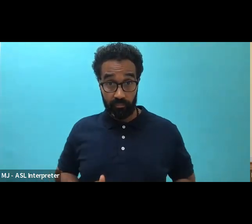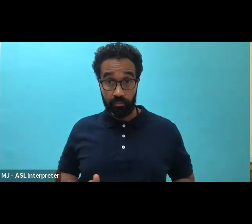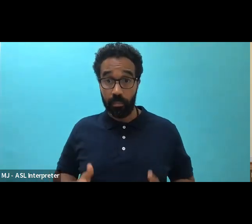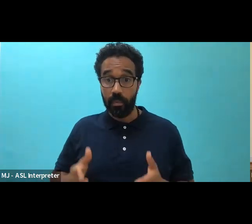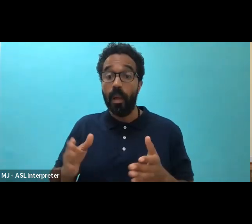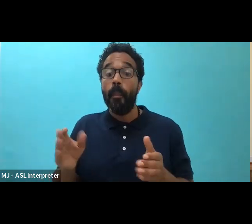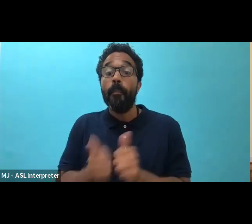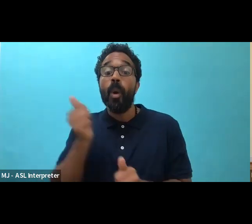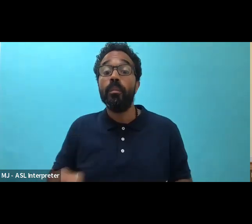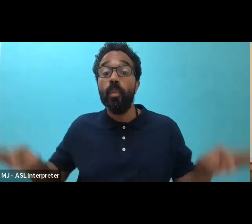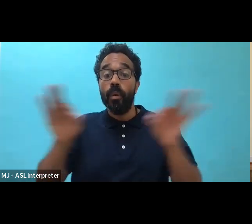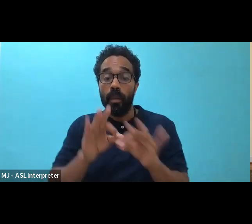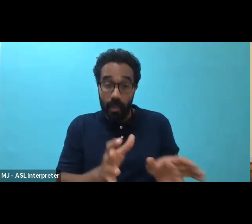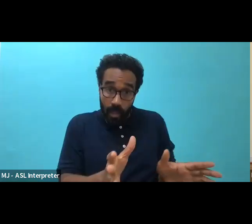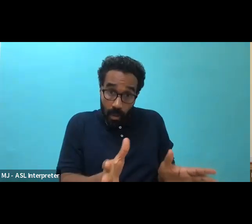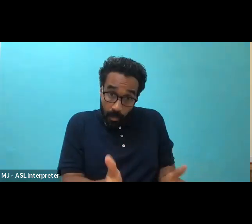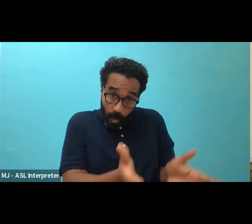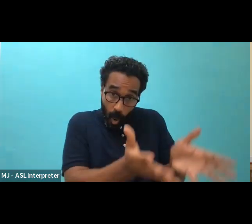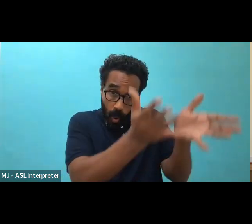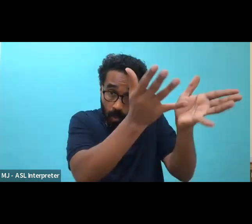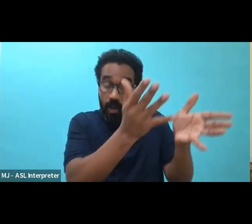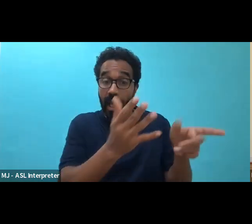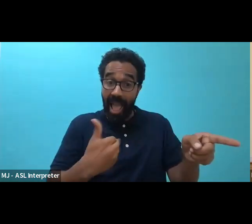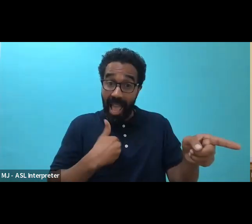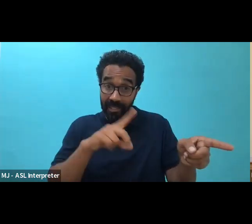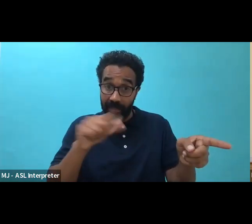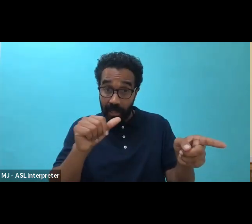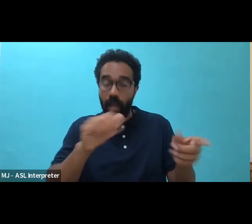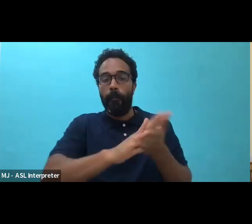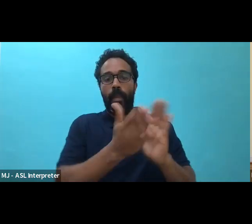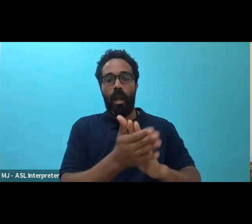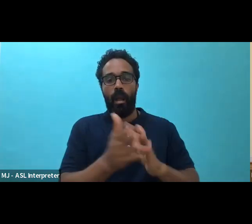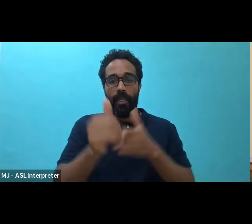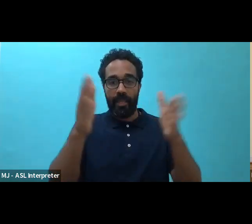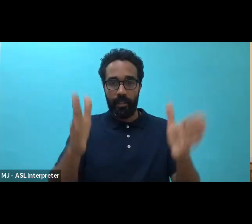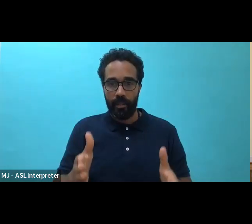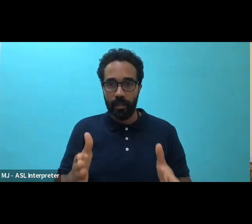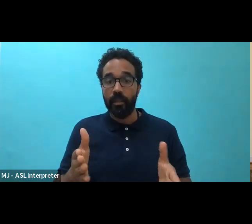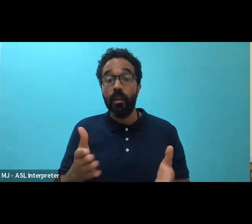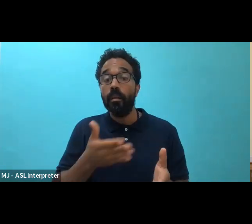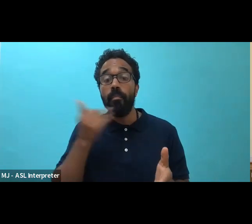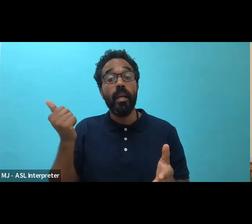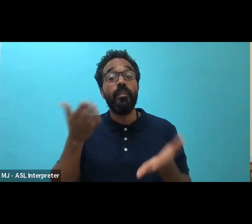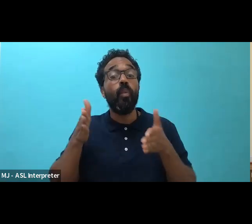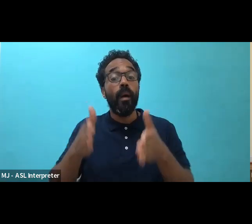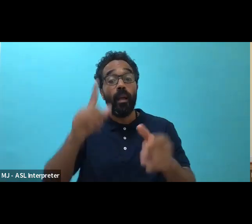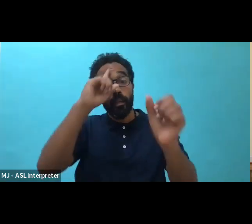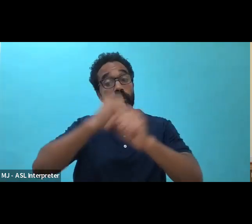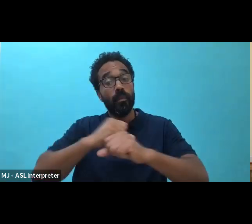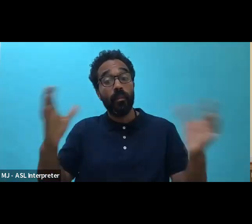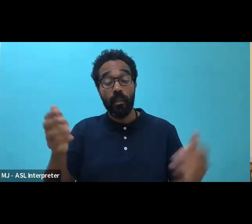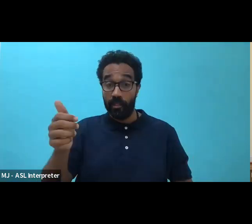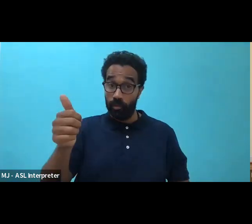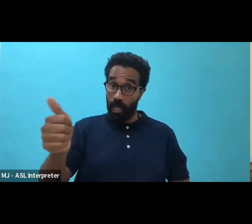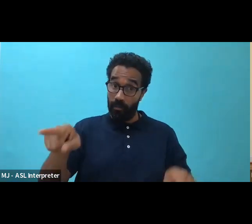disabilities into leadership positions. Think about it this way. You, as a director or staff, can't do